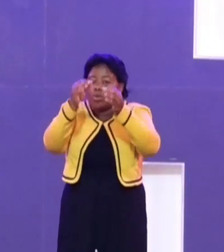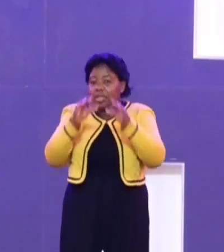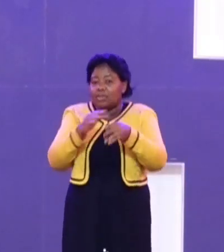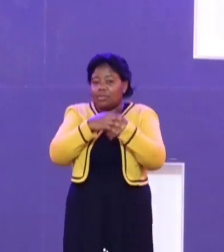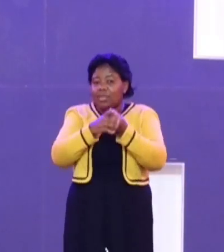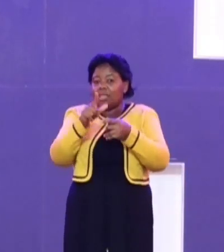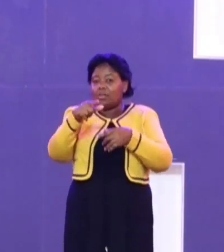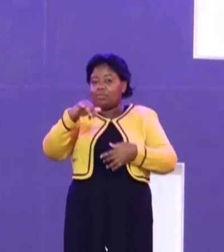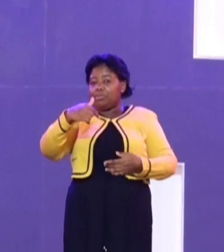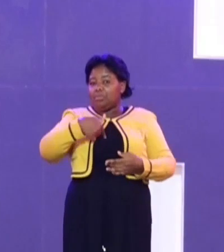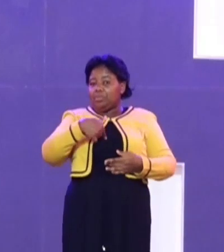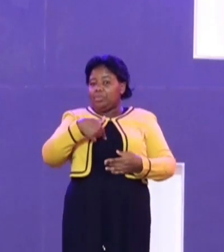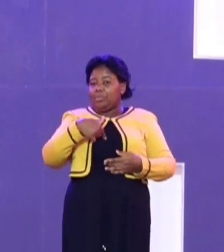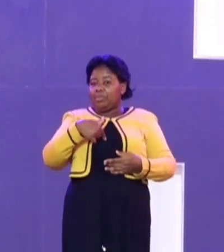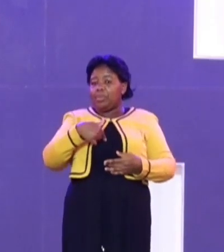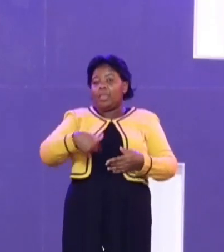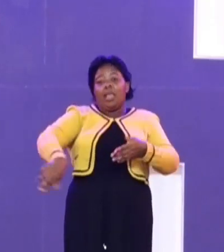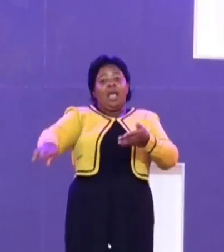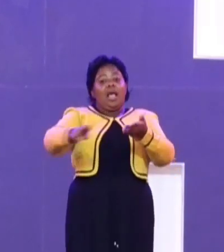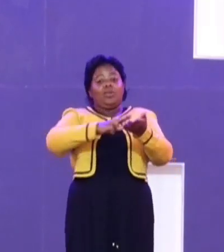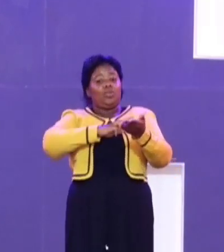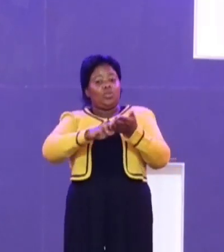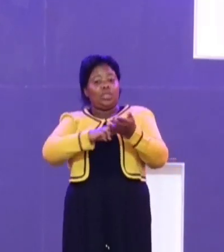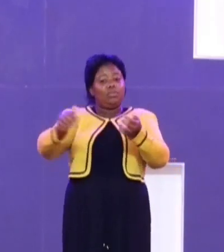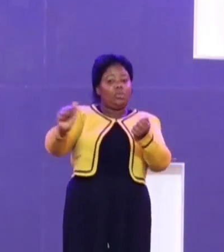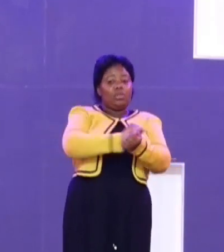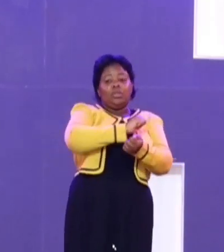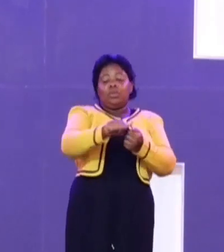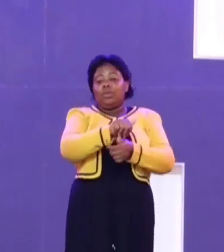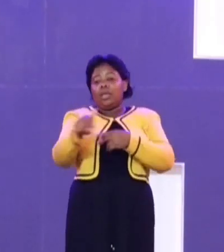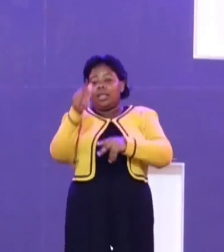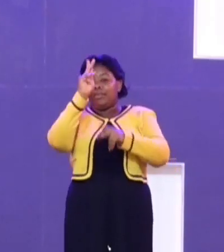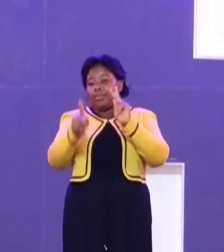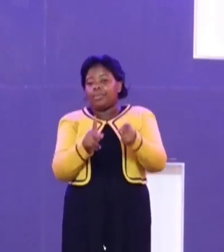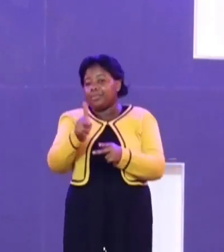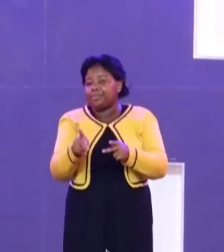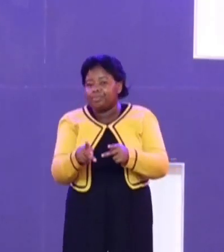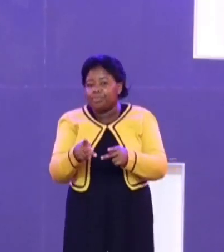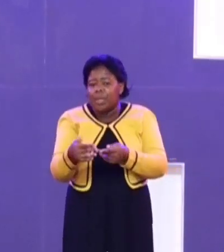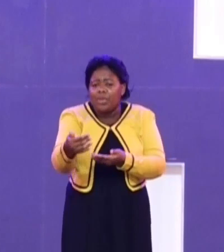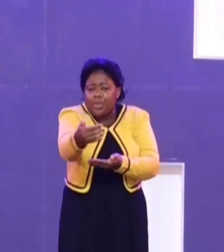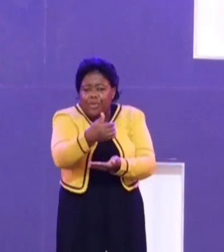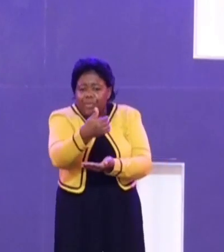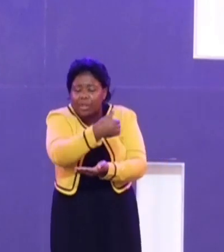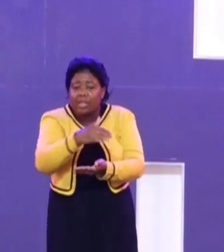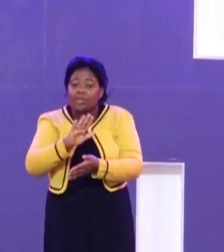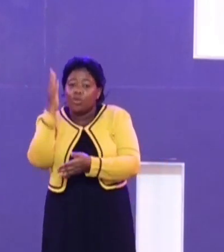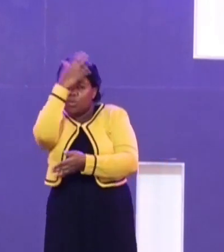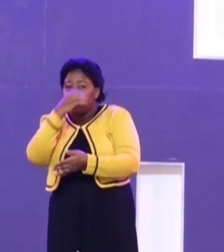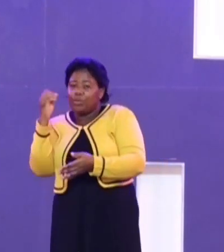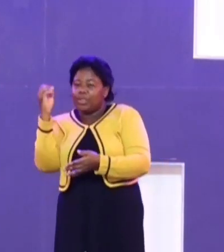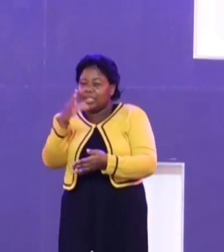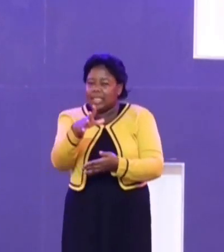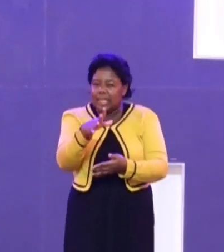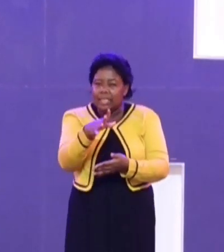think makes you that you. N'obikozesa okubikubisa abalala. And you are using them to bring down others. Okuŋŋaanyiza obulungi bwo. You have gathered your